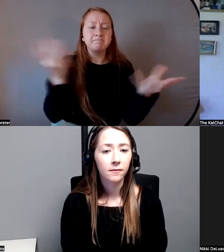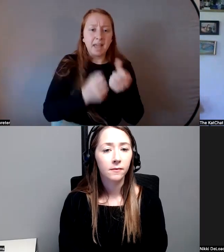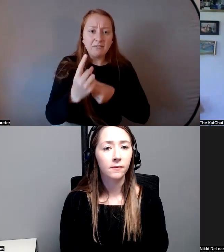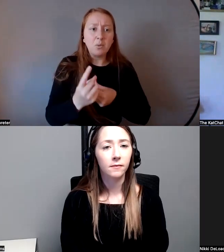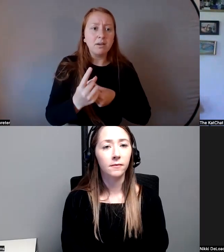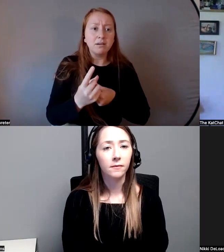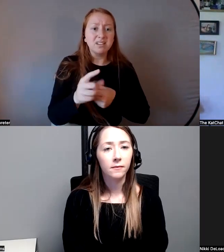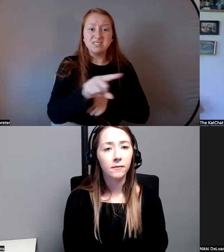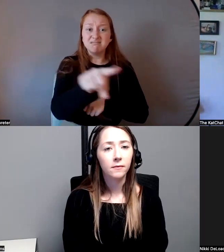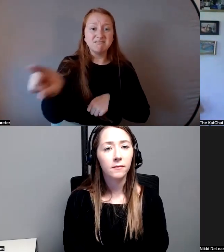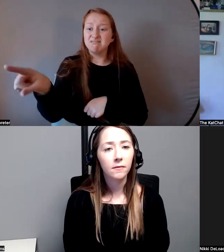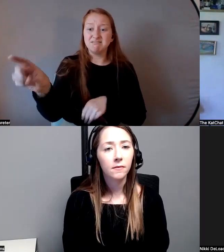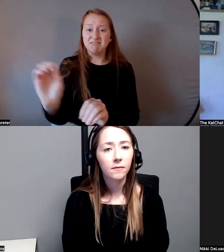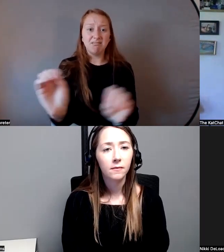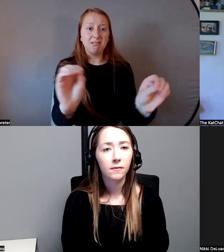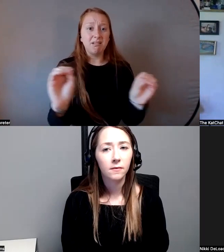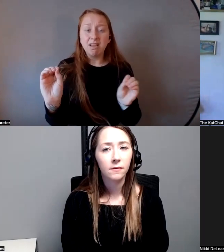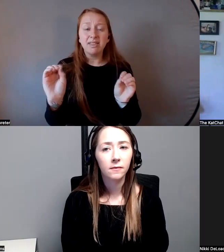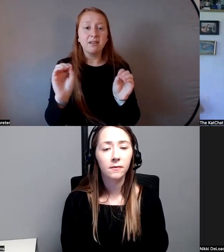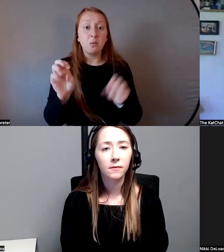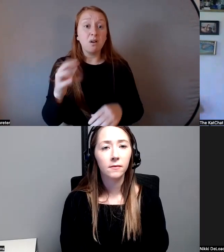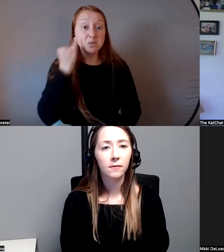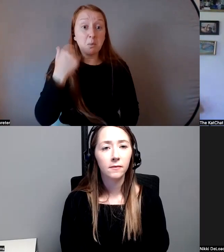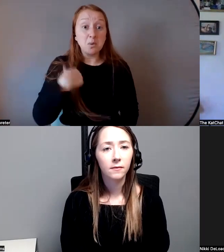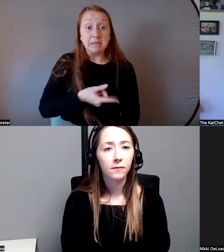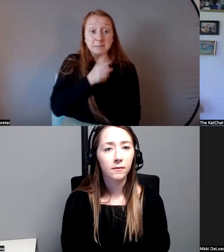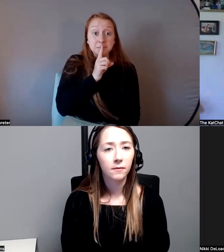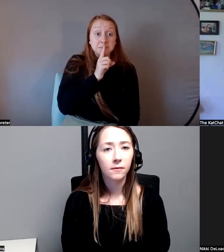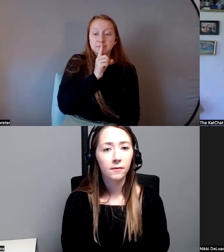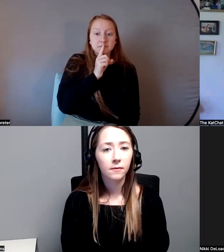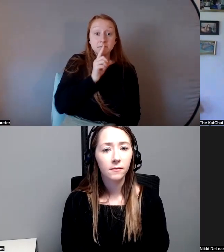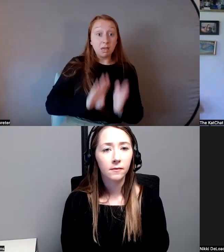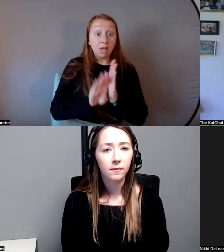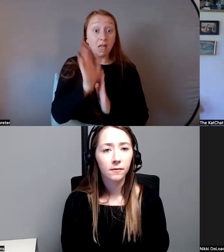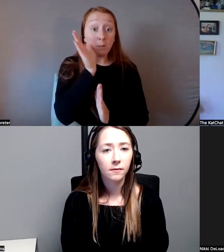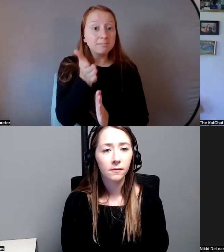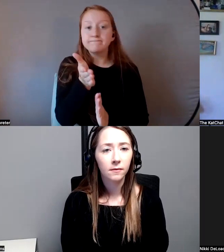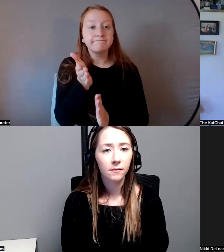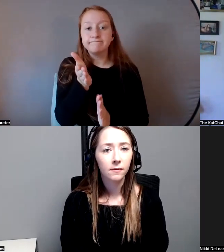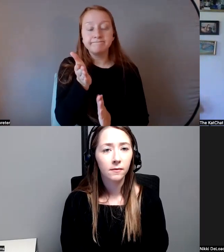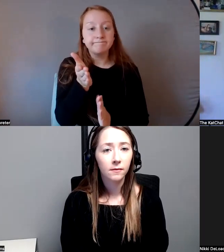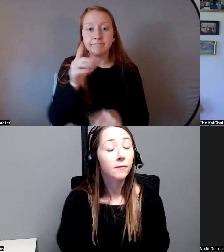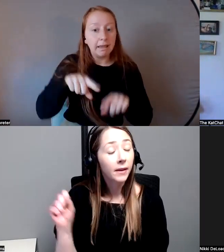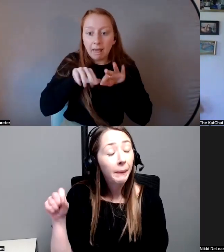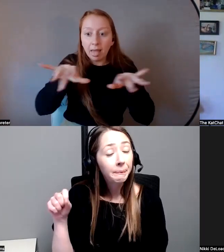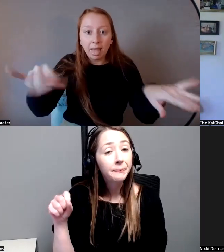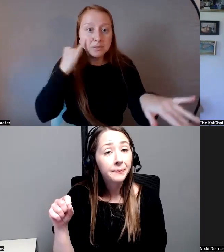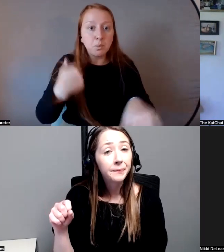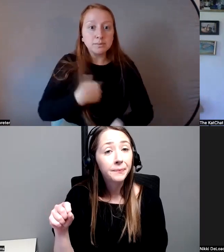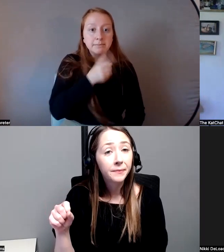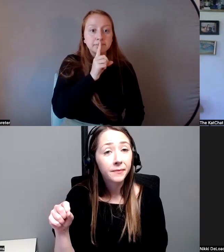do anything or say anything, not gonna go anywhere. It's not gonna grow. Yeah.